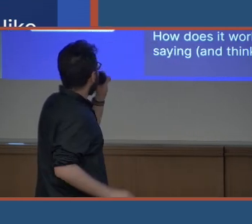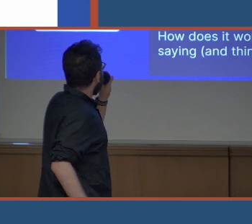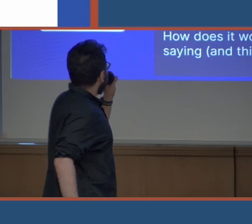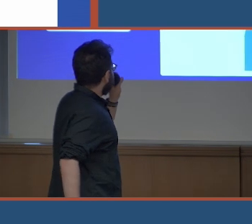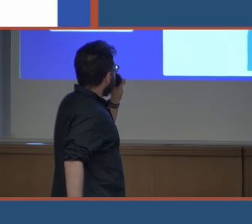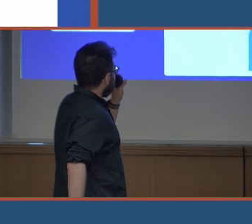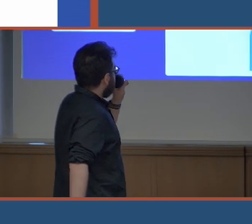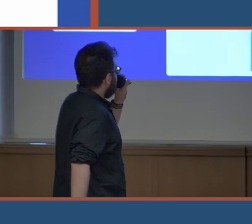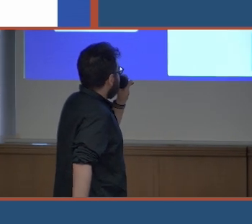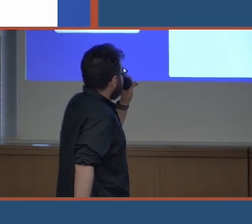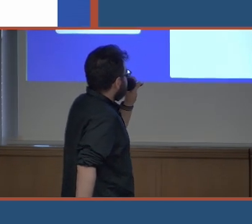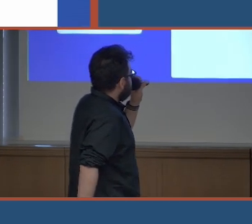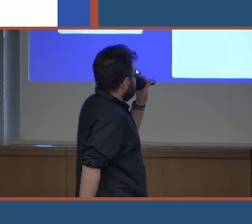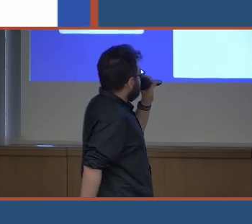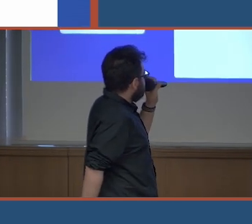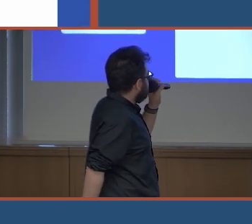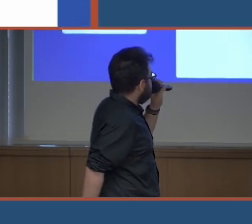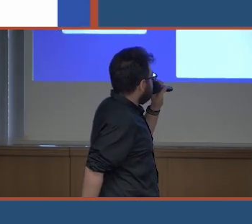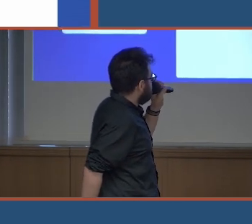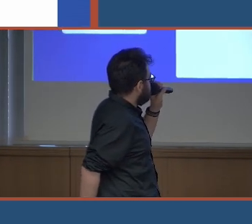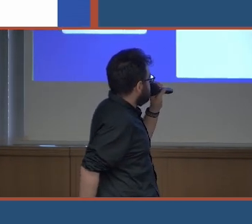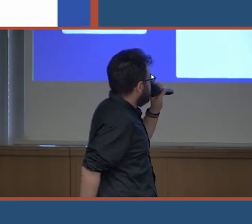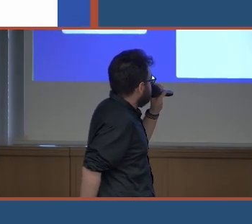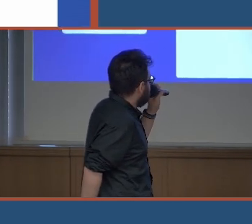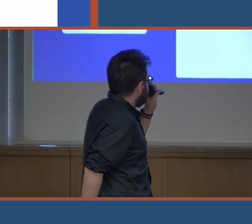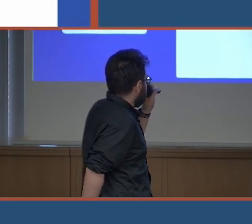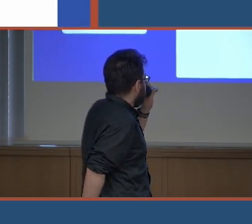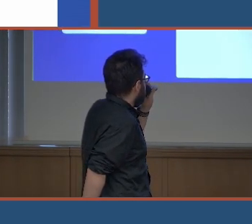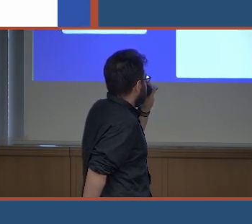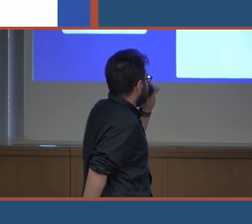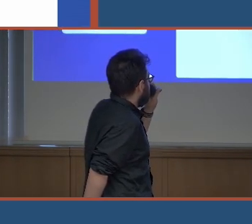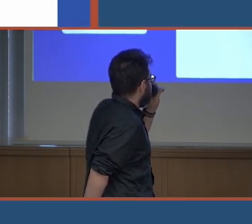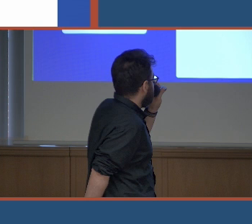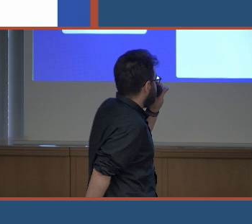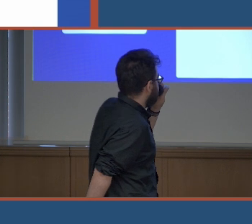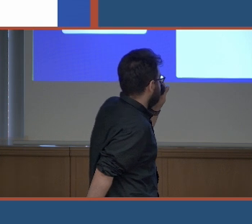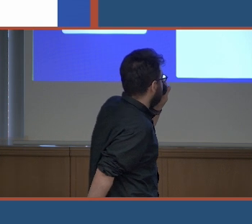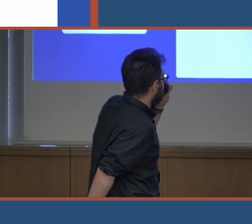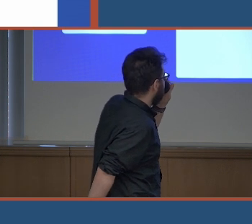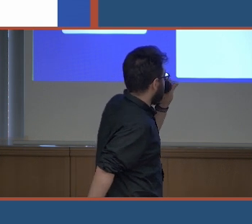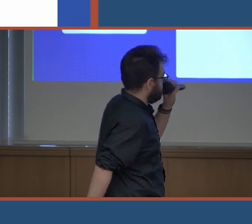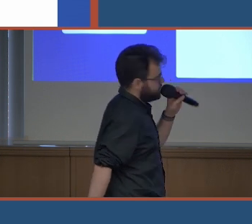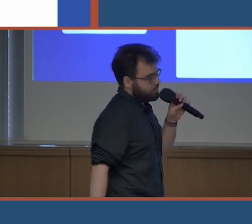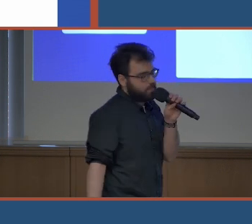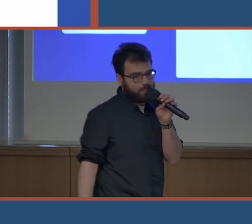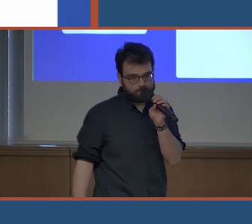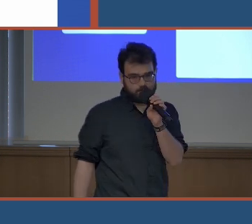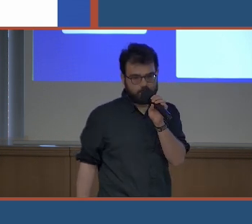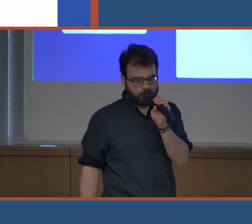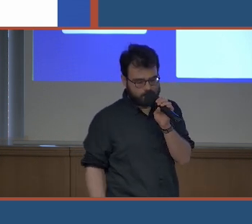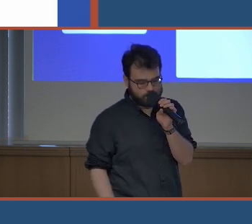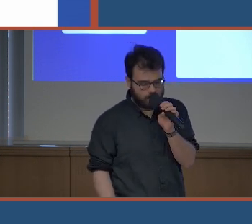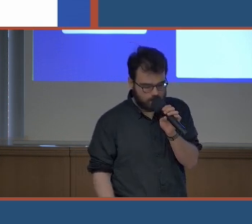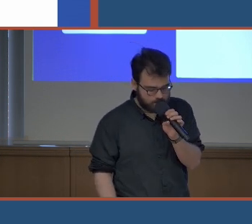Sorry. Do you know about any interferences or influence of sign languages on how deaf people write?